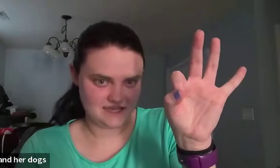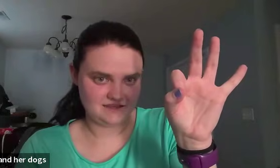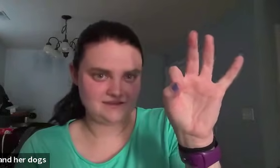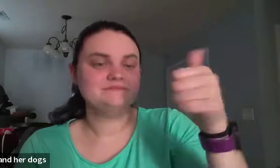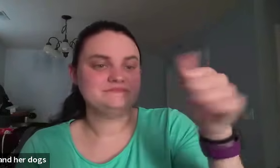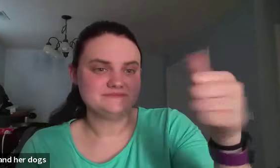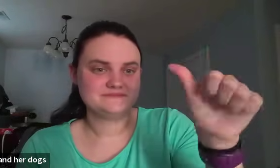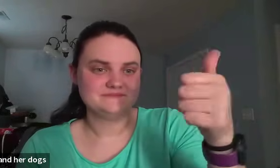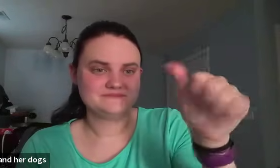10,